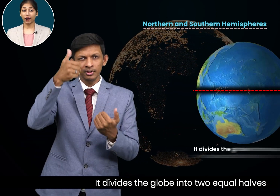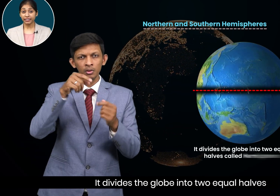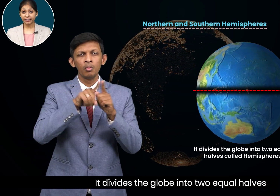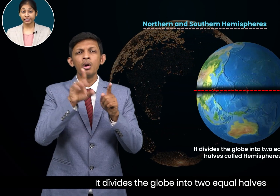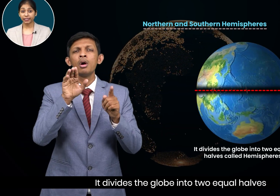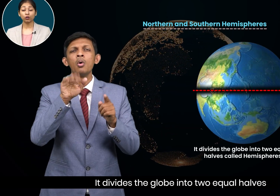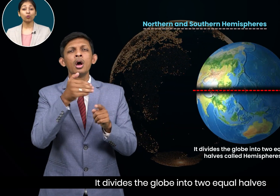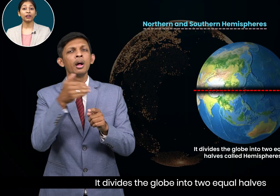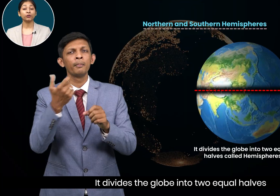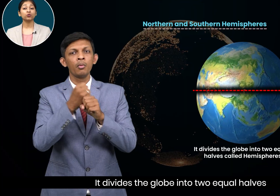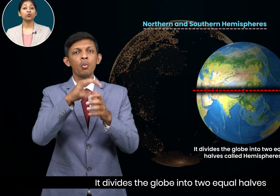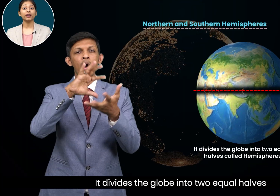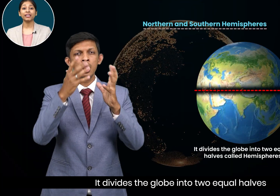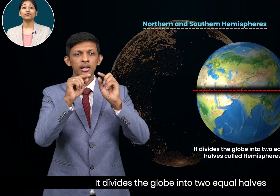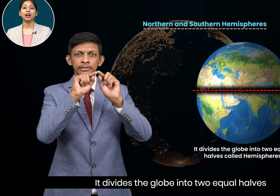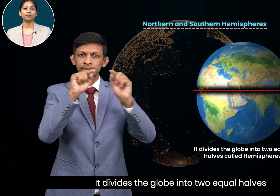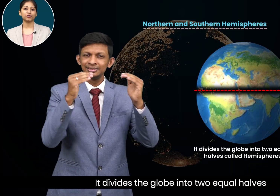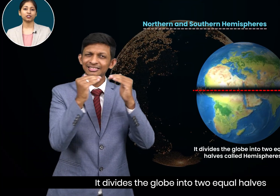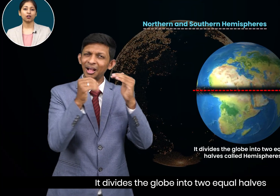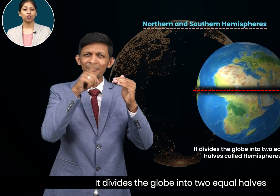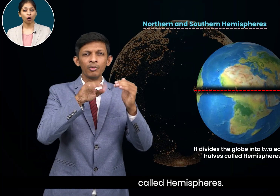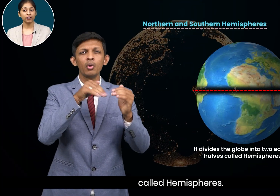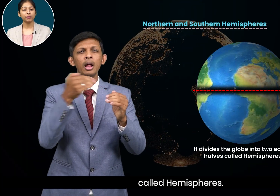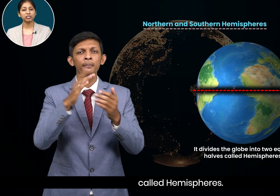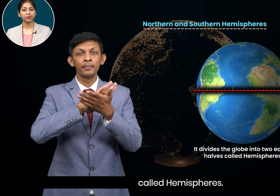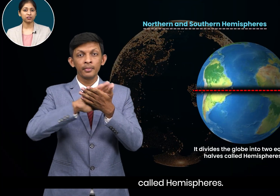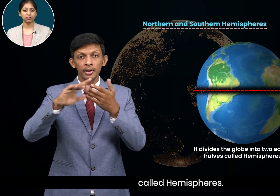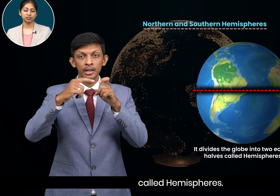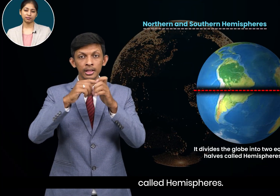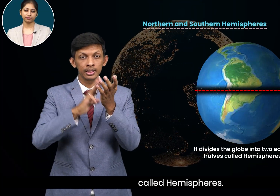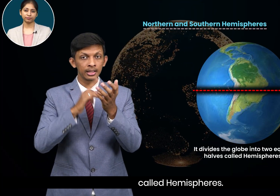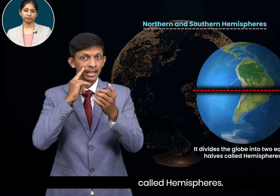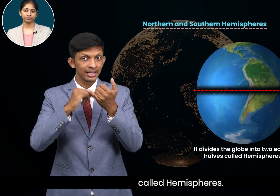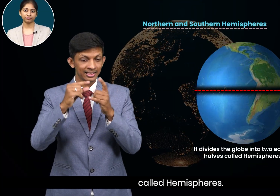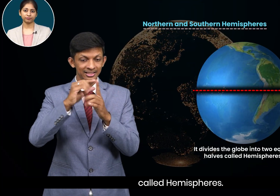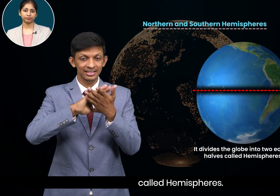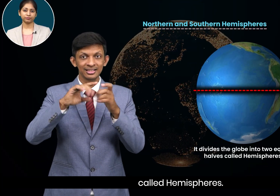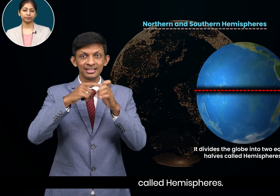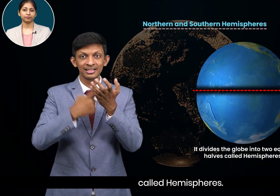It divides the globe into two equal halves called hemispheres.